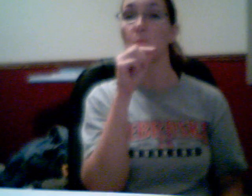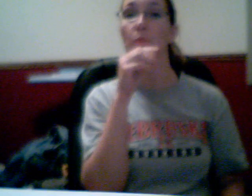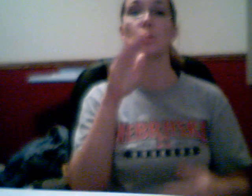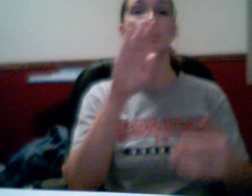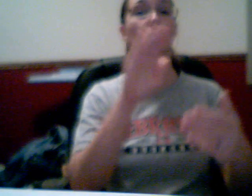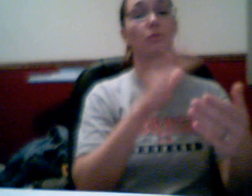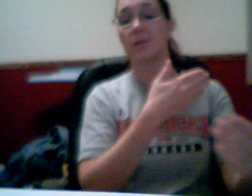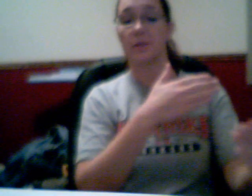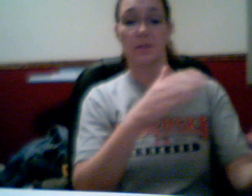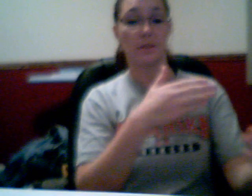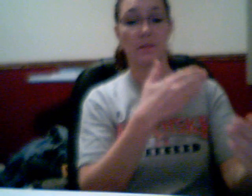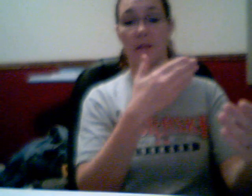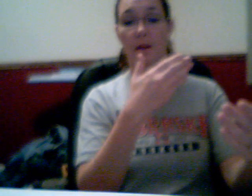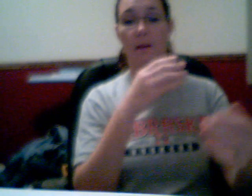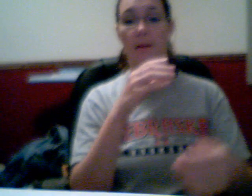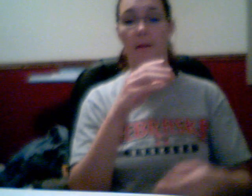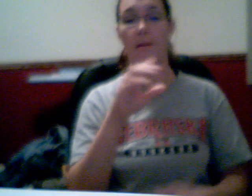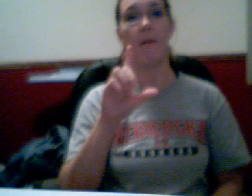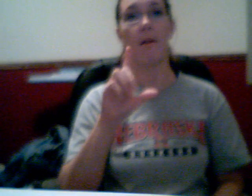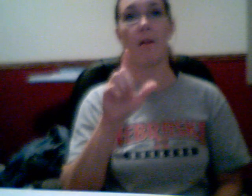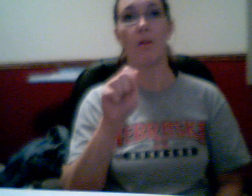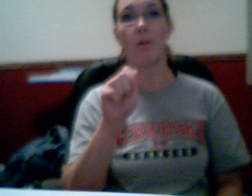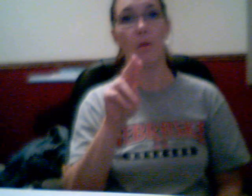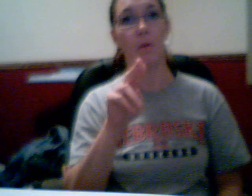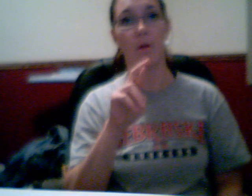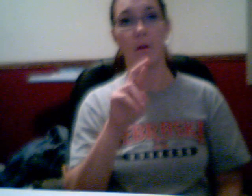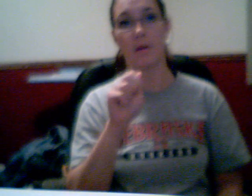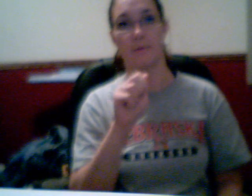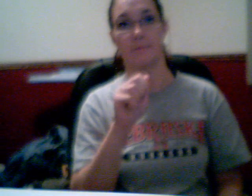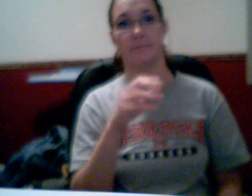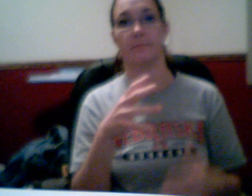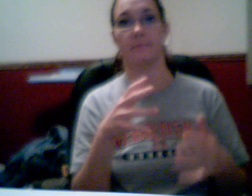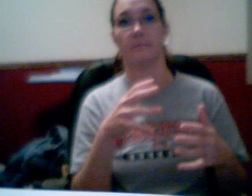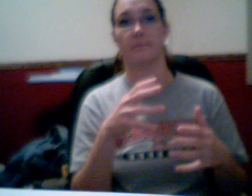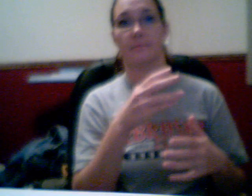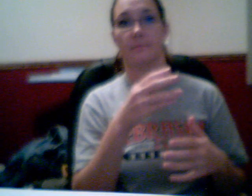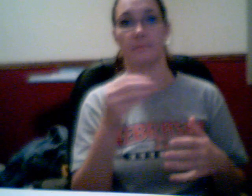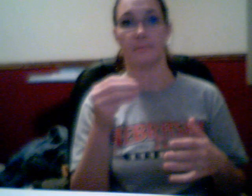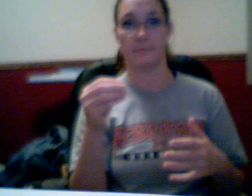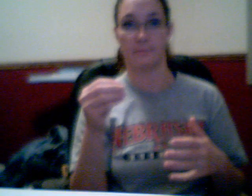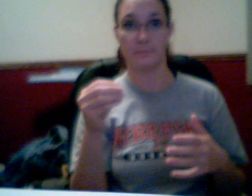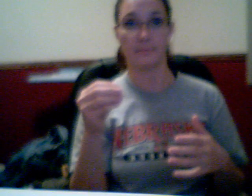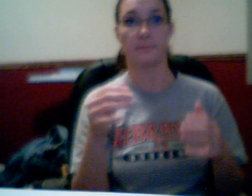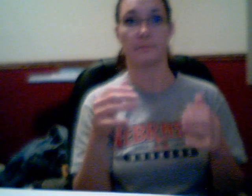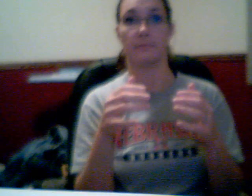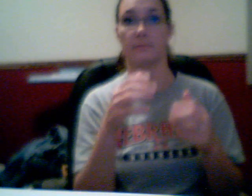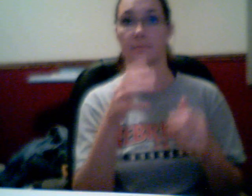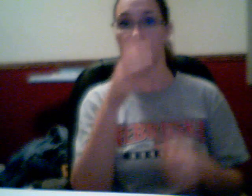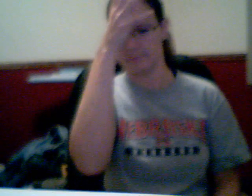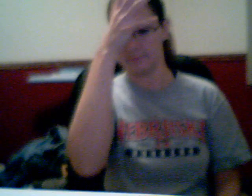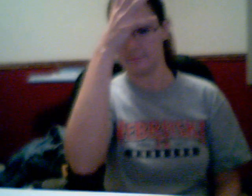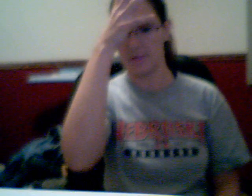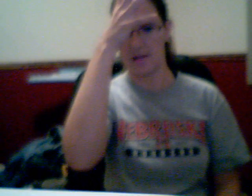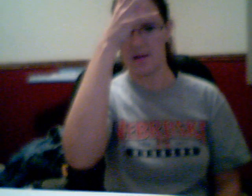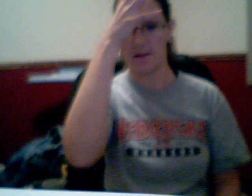back, and across the middle. The sunshine was hotter, and the smell of the hay rose up sweet and strong.